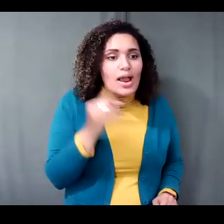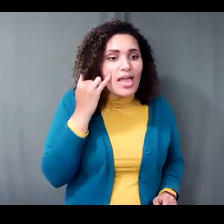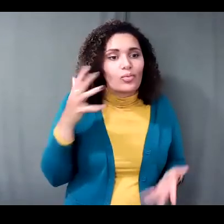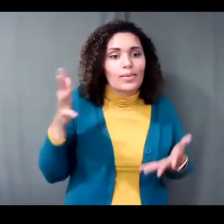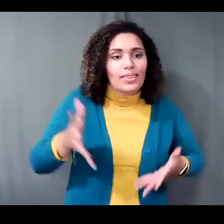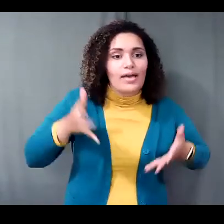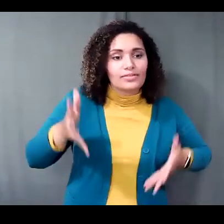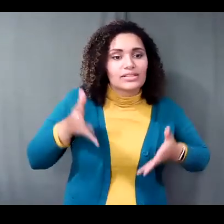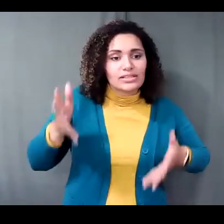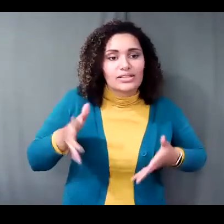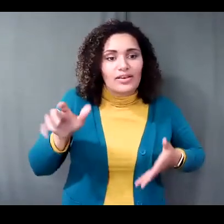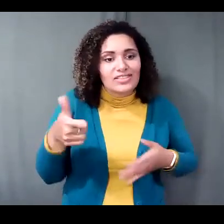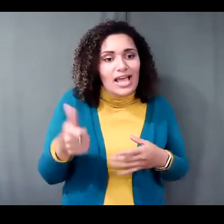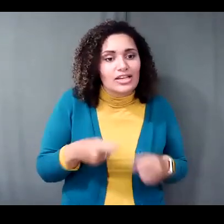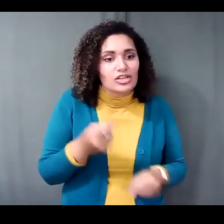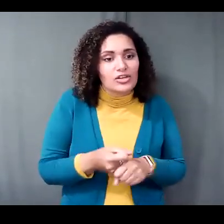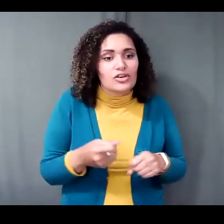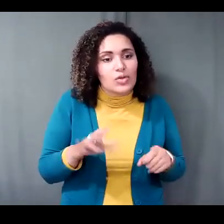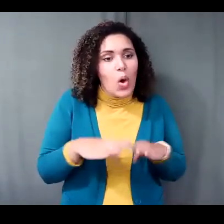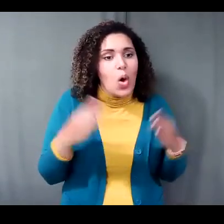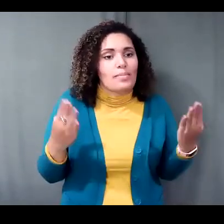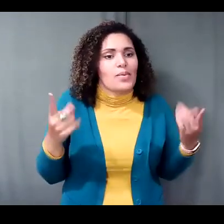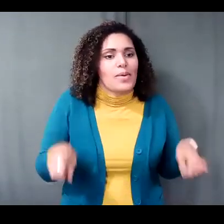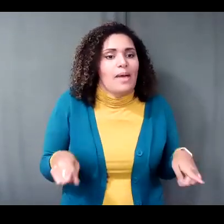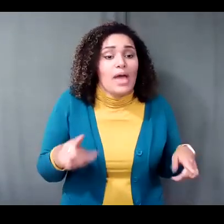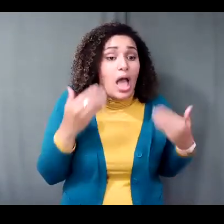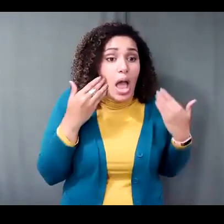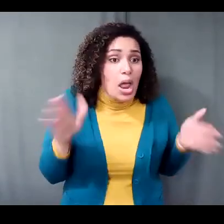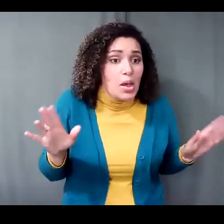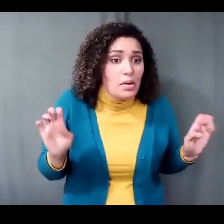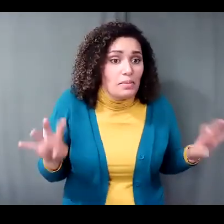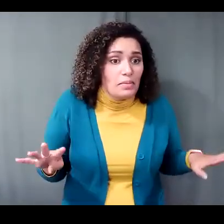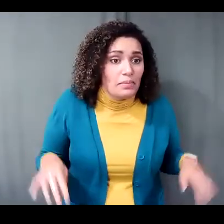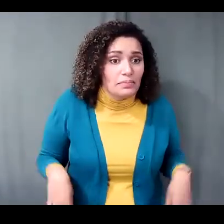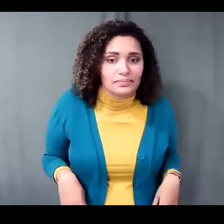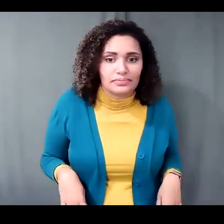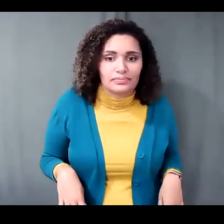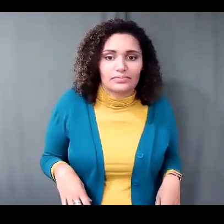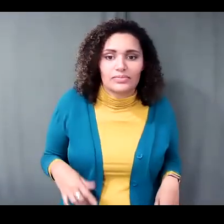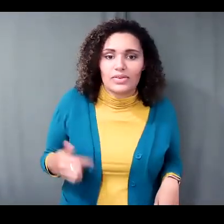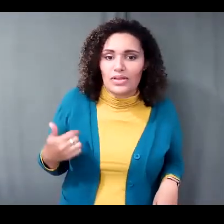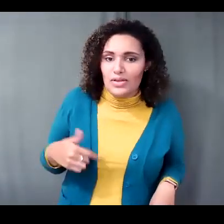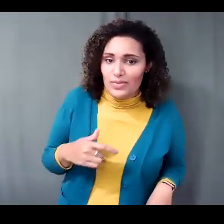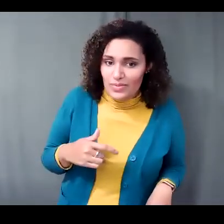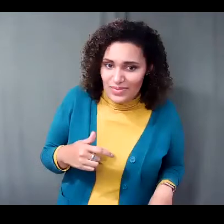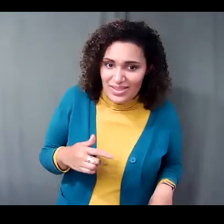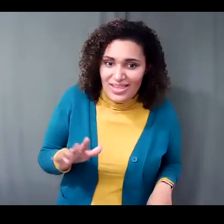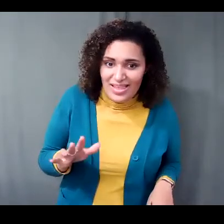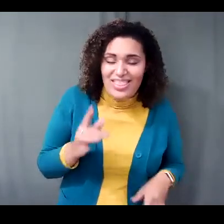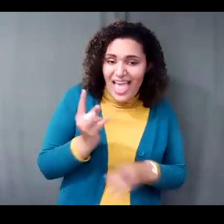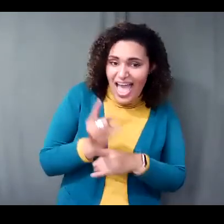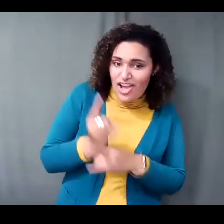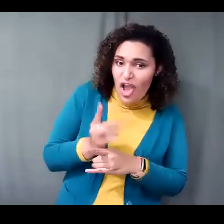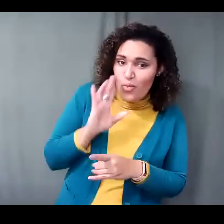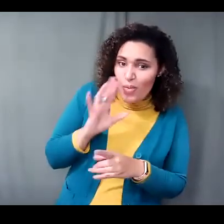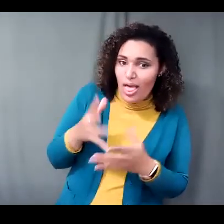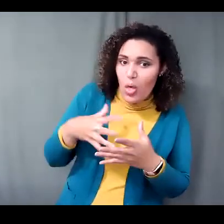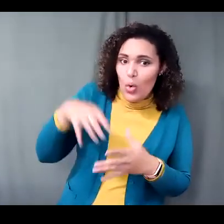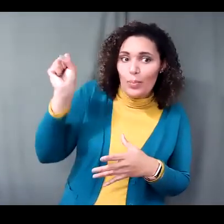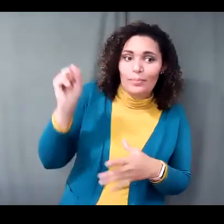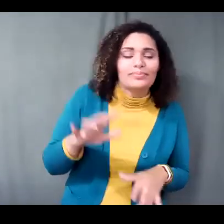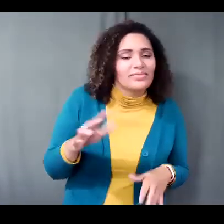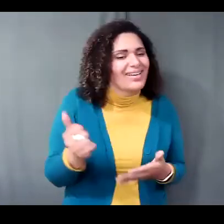would make you a normal person, like some people have every kind of glass under the planet, then just use this kind